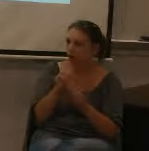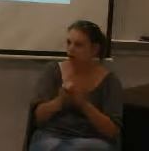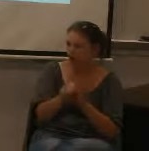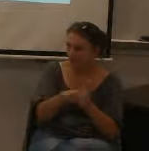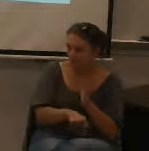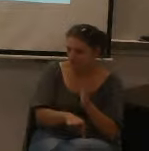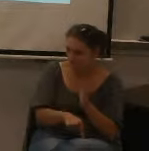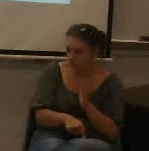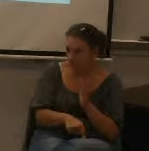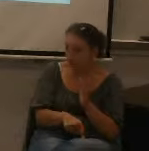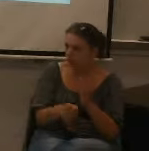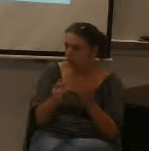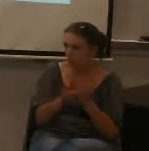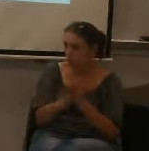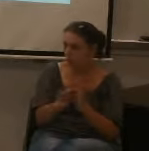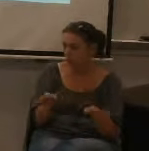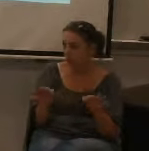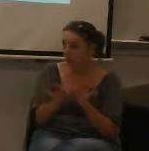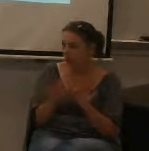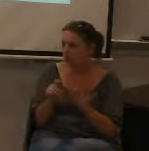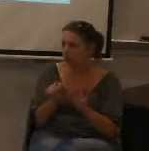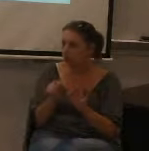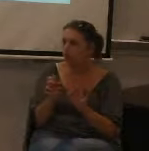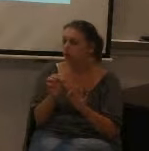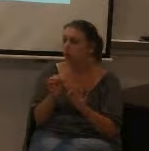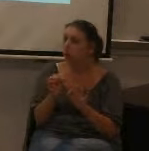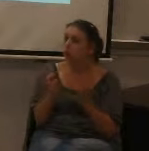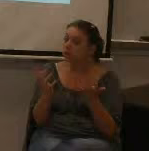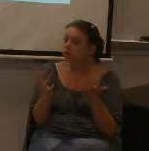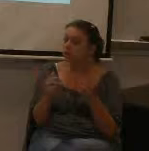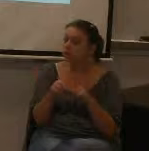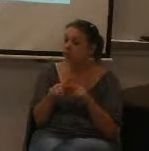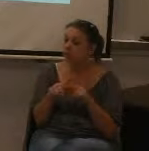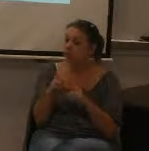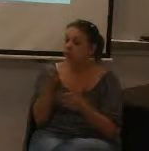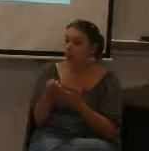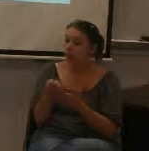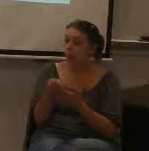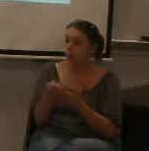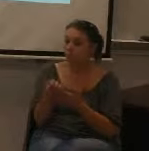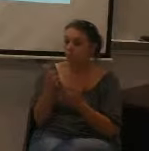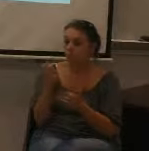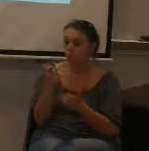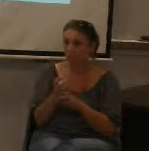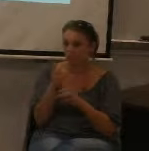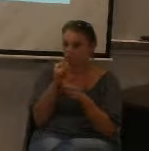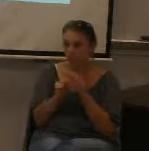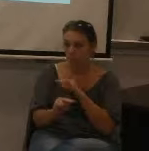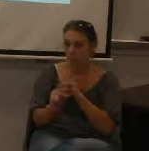effect of economics that's kind of hard to predict from the point of, from local factors.